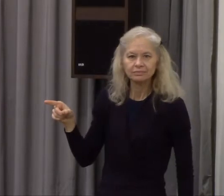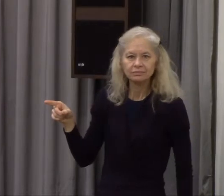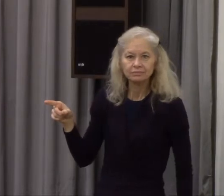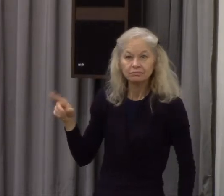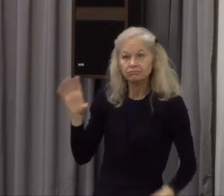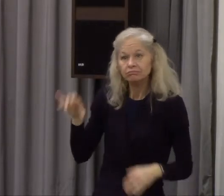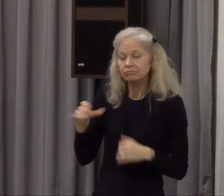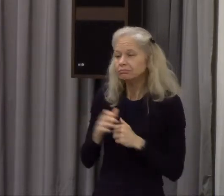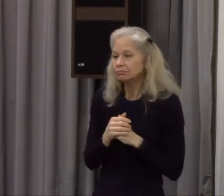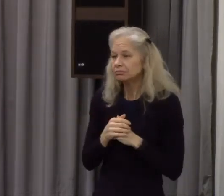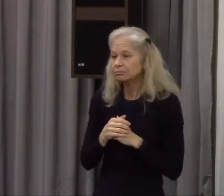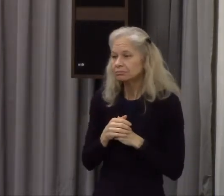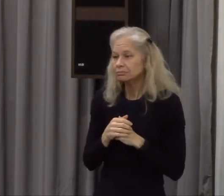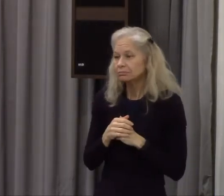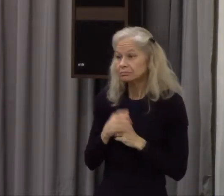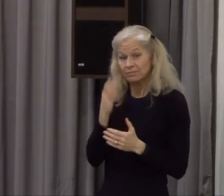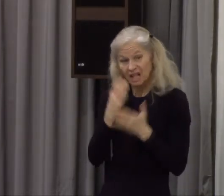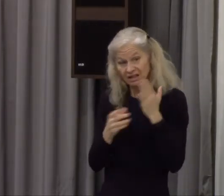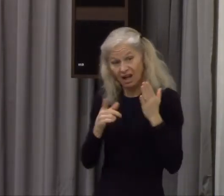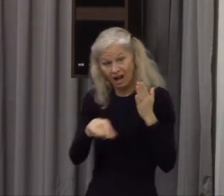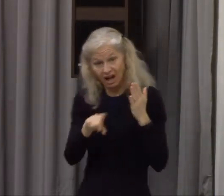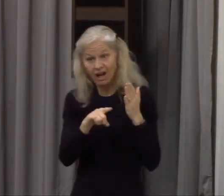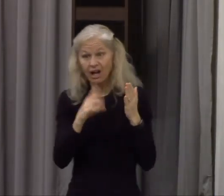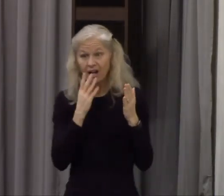God blinded some of them,